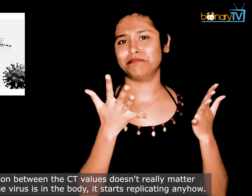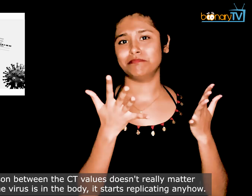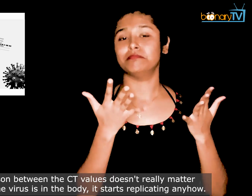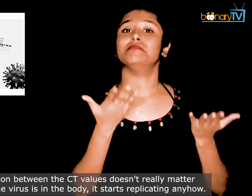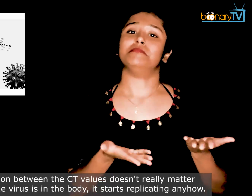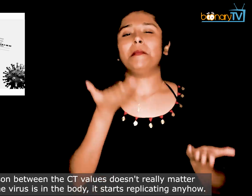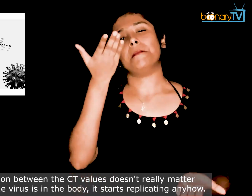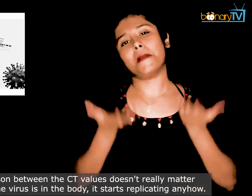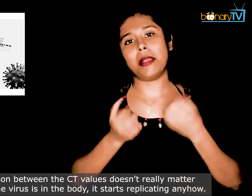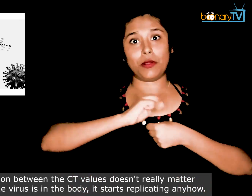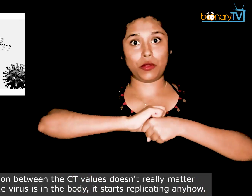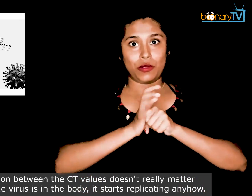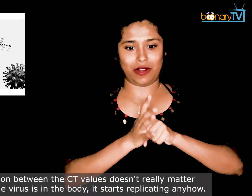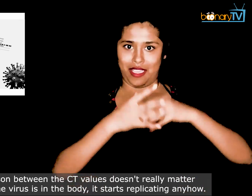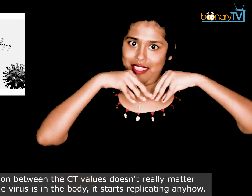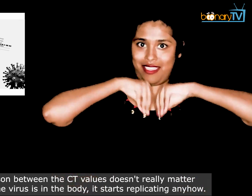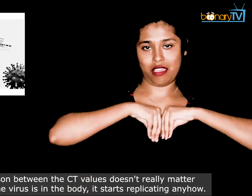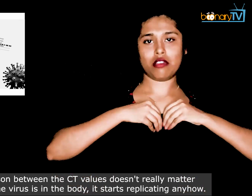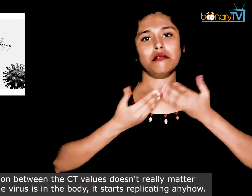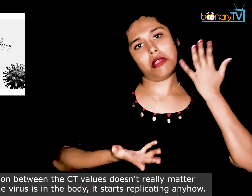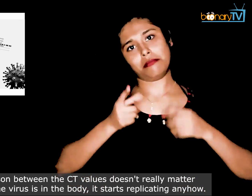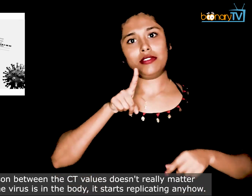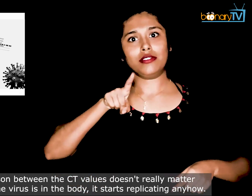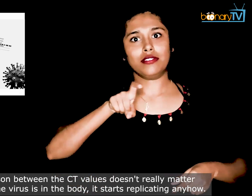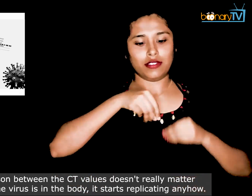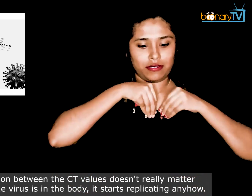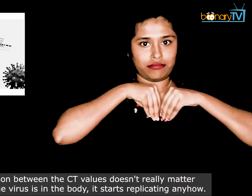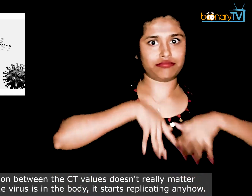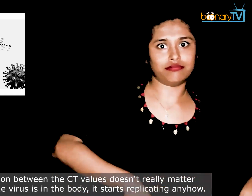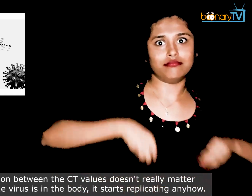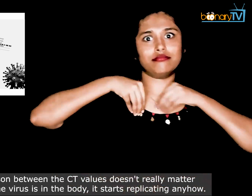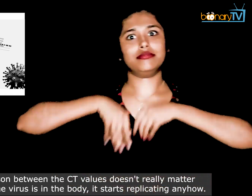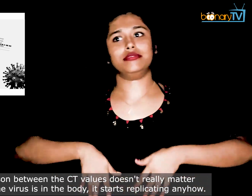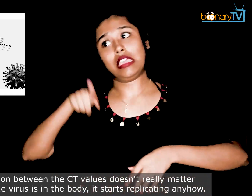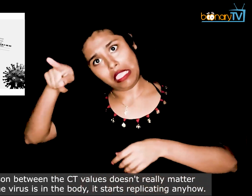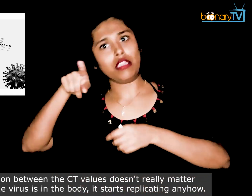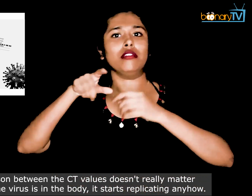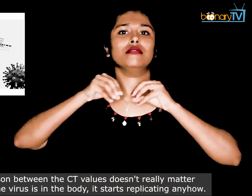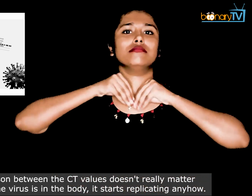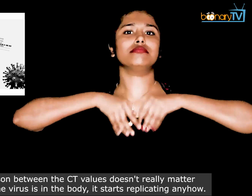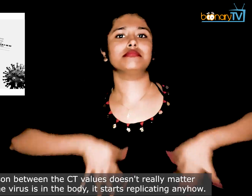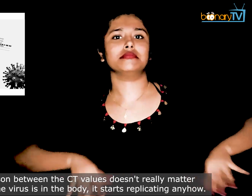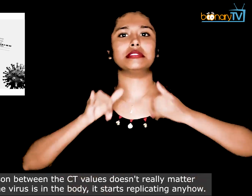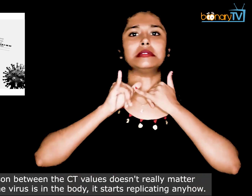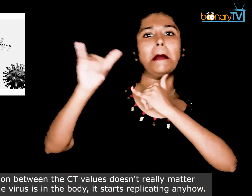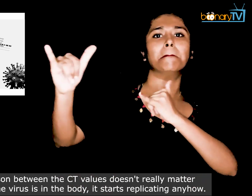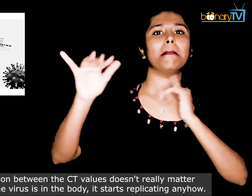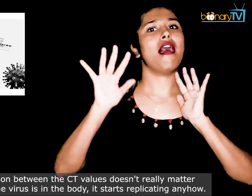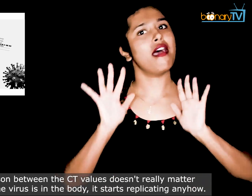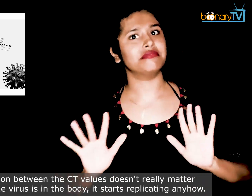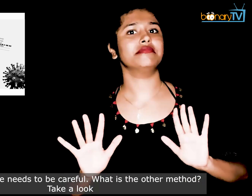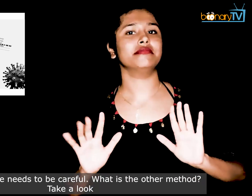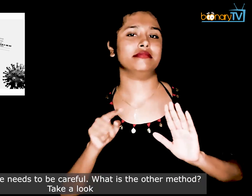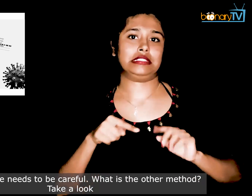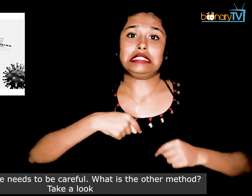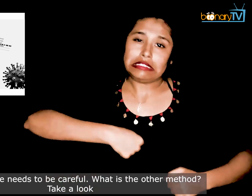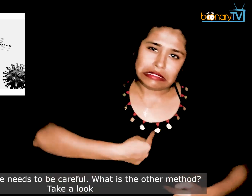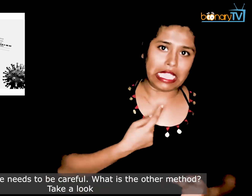the CT values doesn't really matter, because once the virus is in the body, it starts replicating anyhow. Hence, each